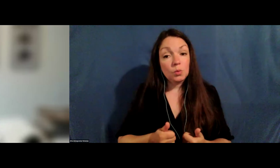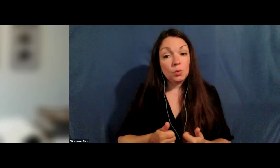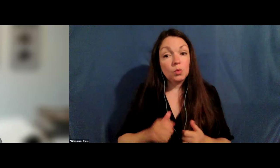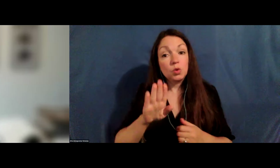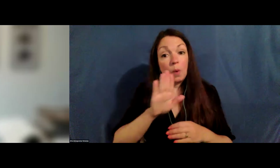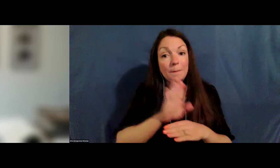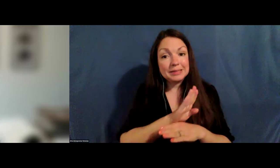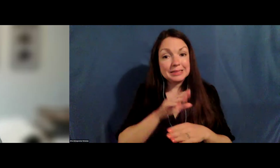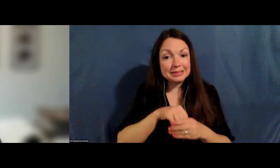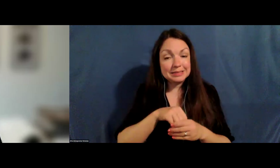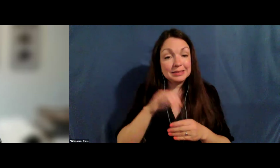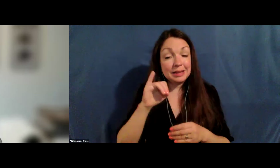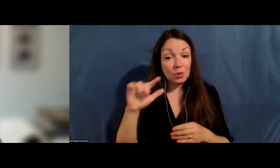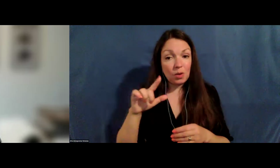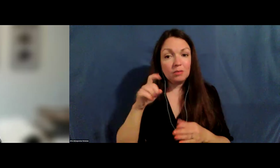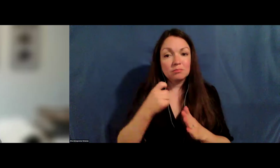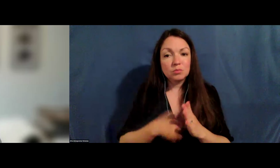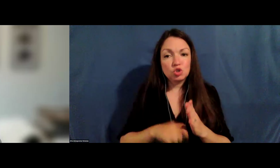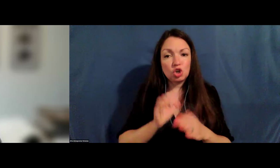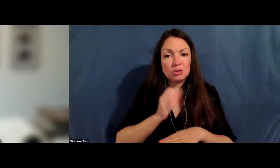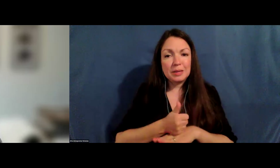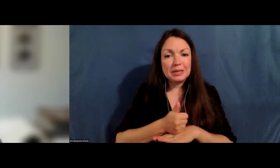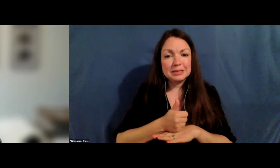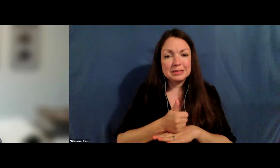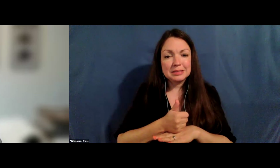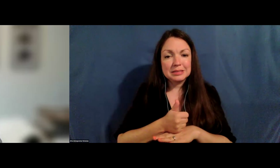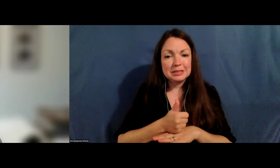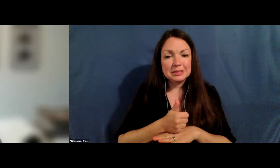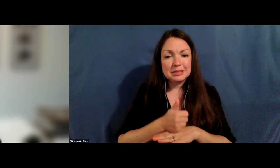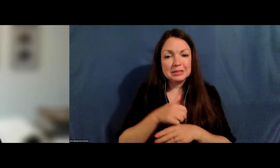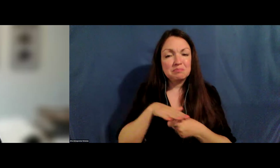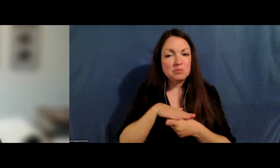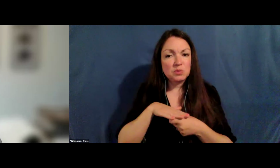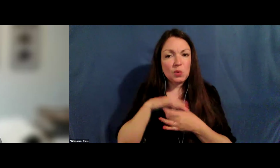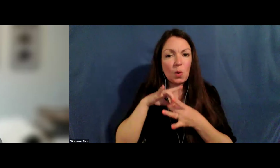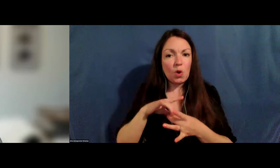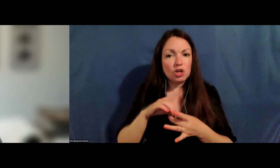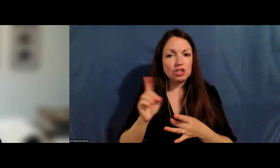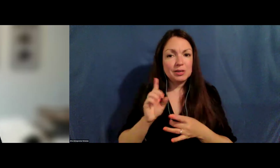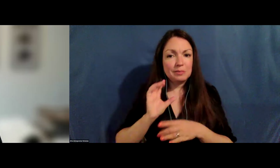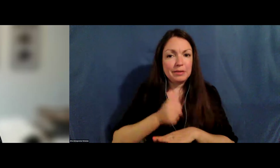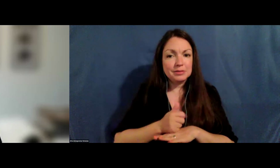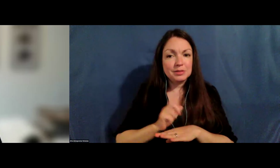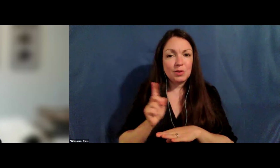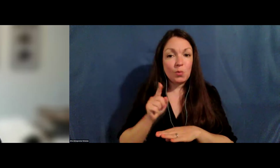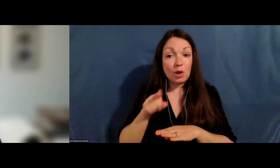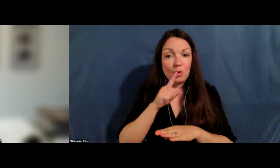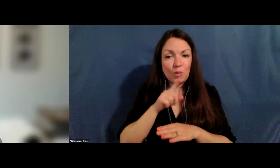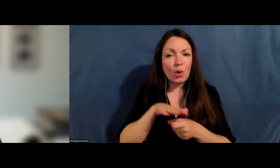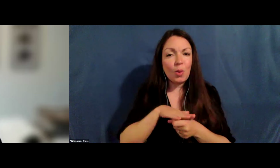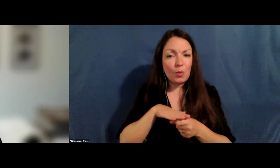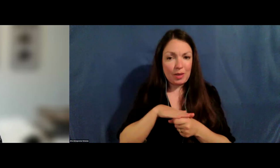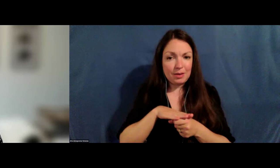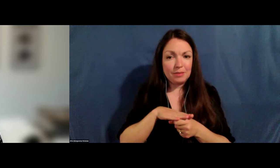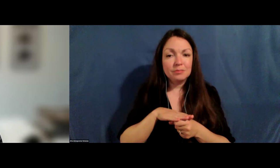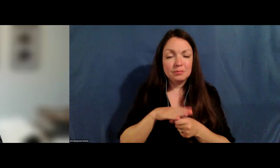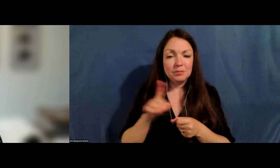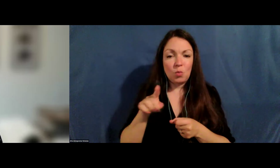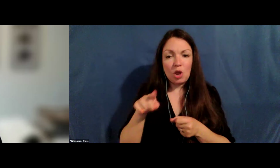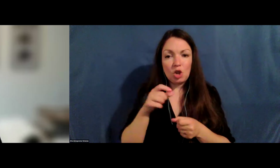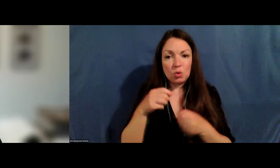then you charge tax based on what's called an origin basis. So based on where you are located, where you're making